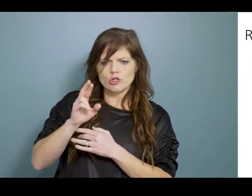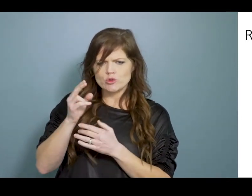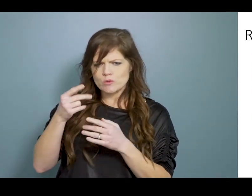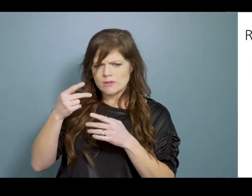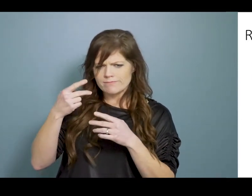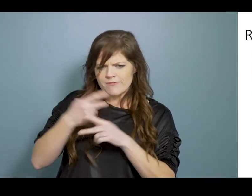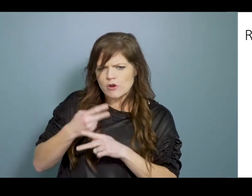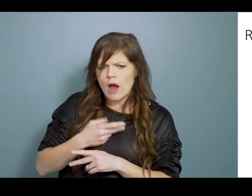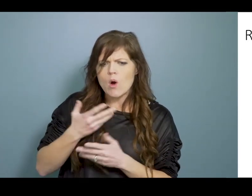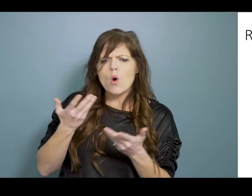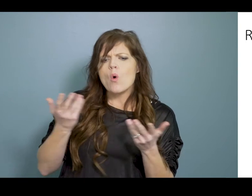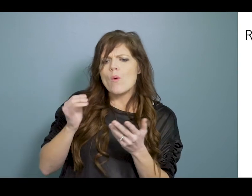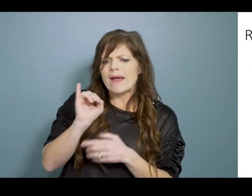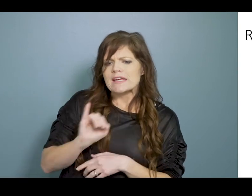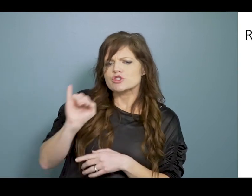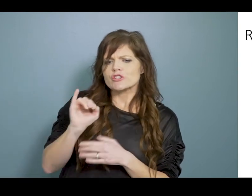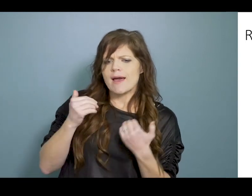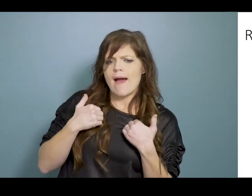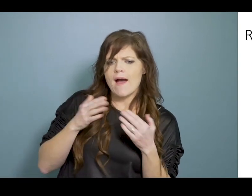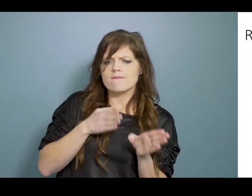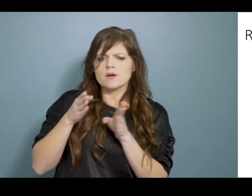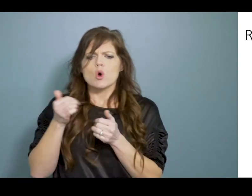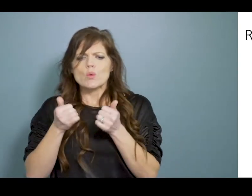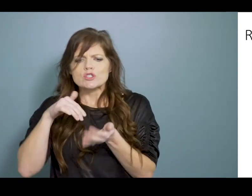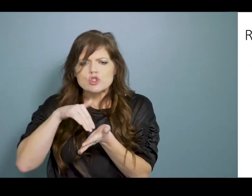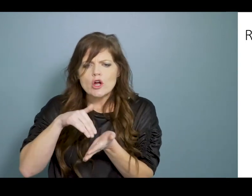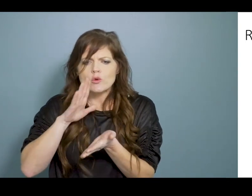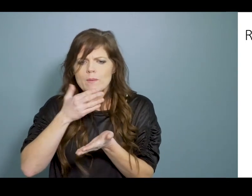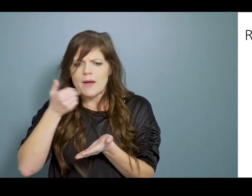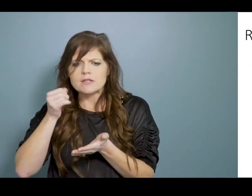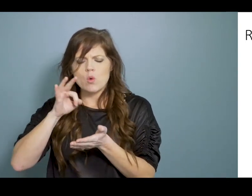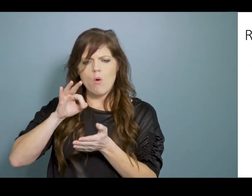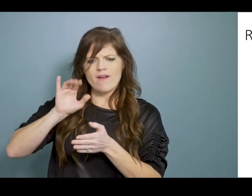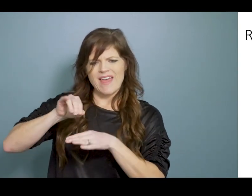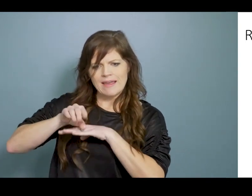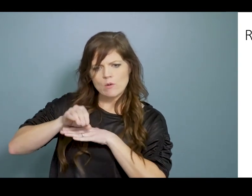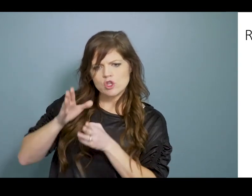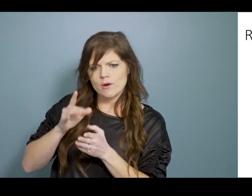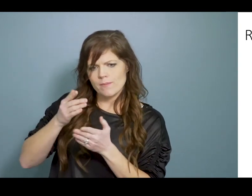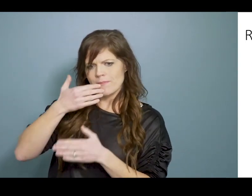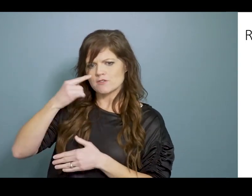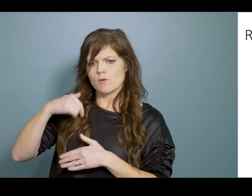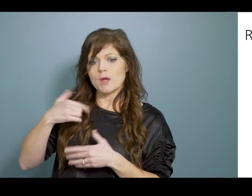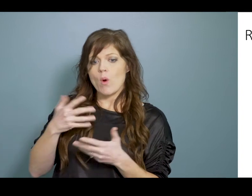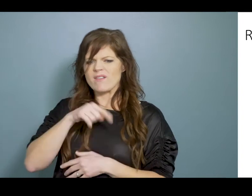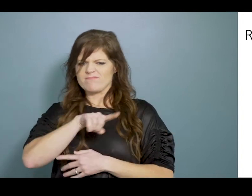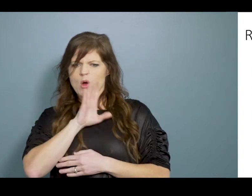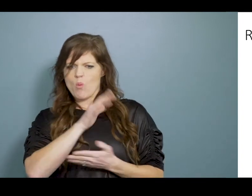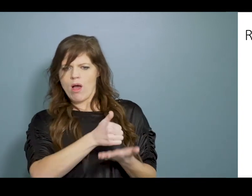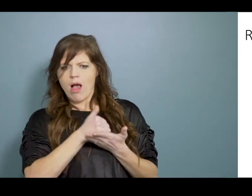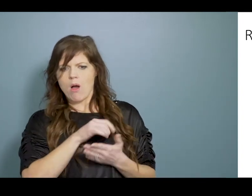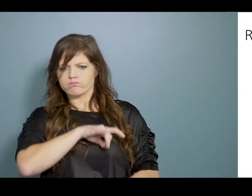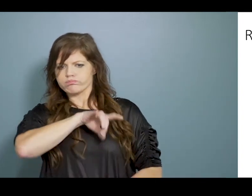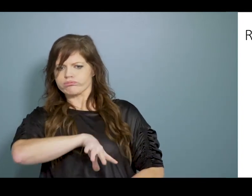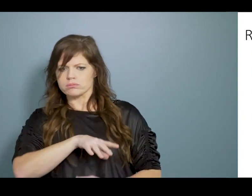of practitioner you want, where you want them to be located, etc. Some mindfulness apps. I